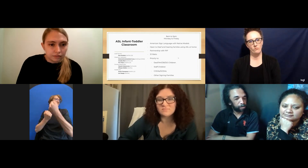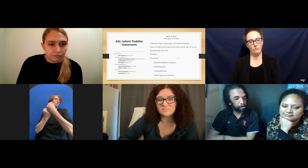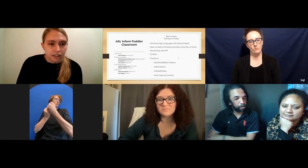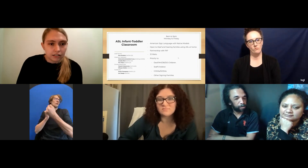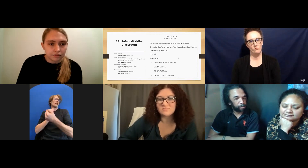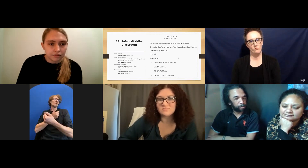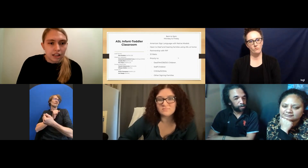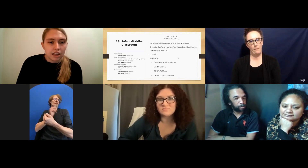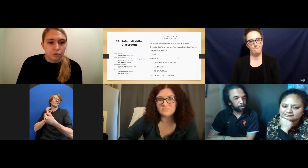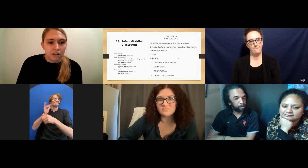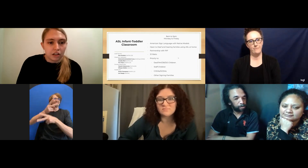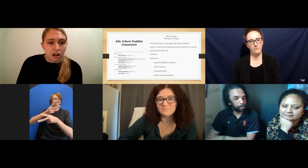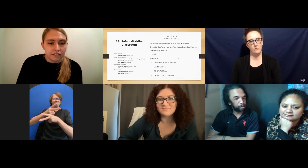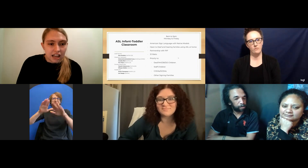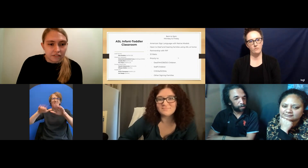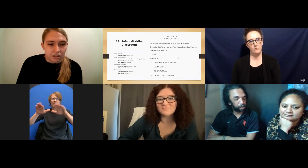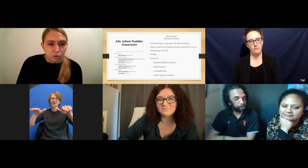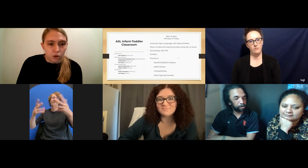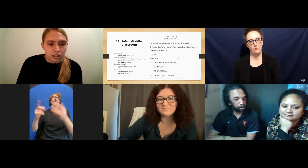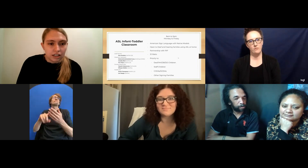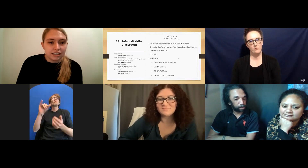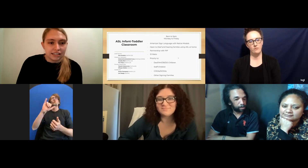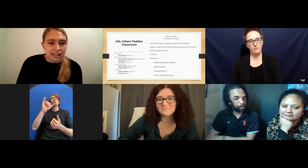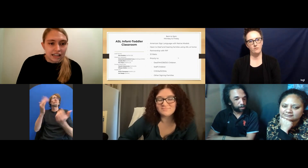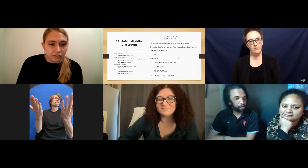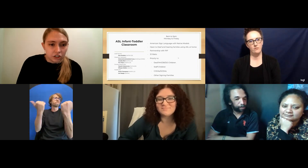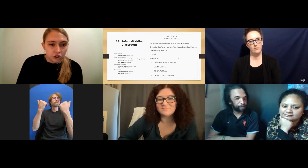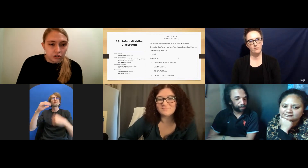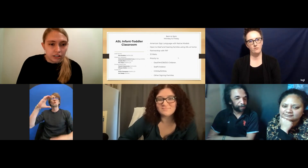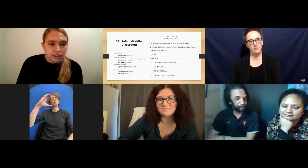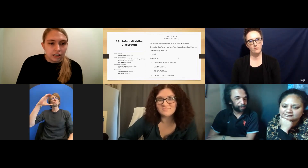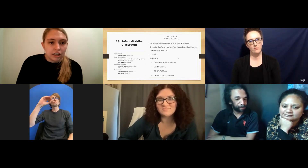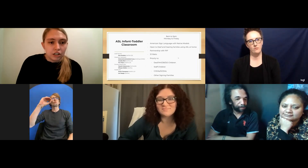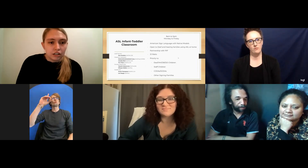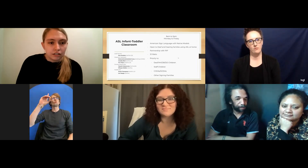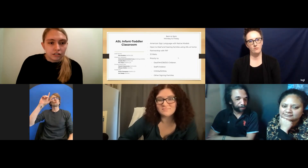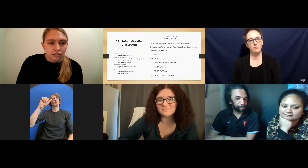children. We have a lot of staff support to take care of the children.